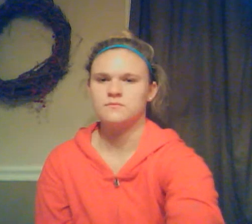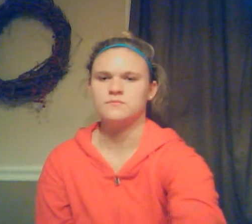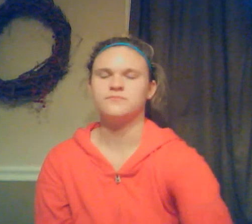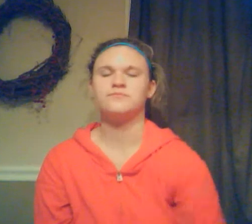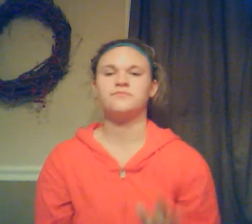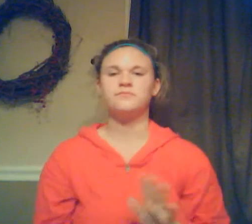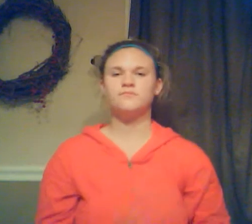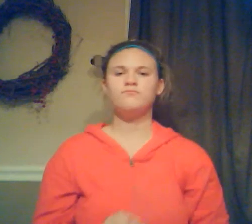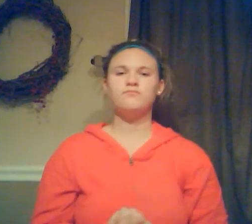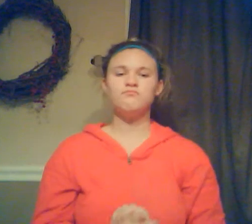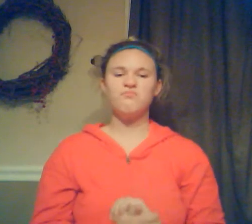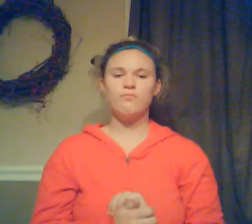while